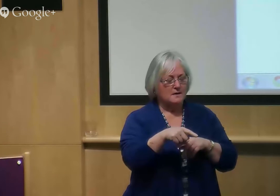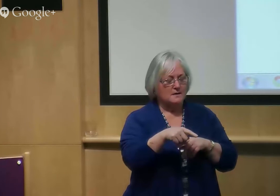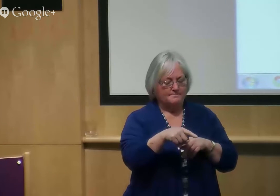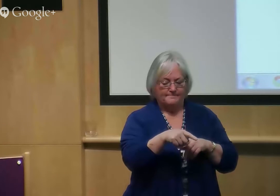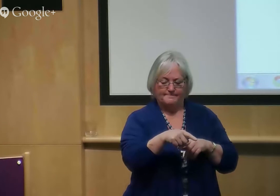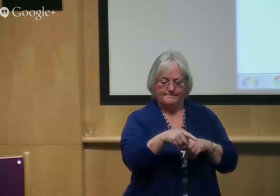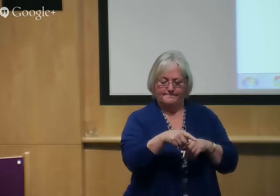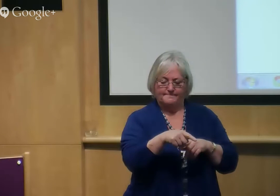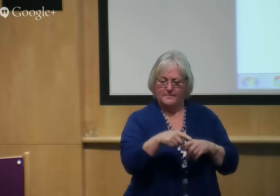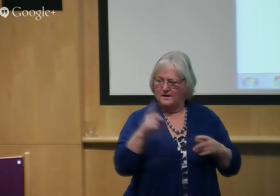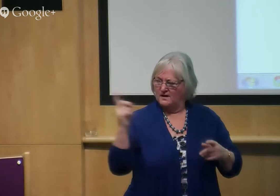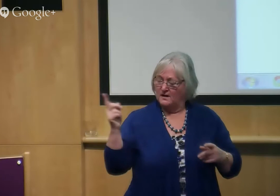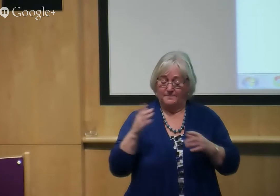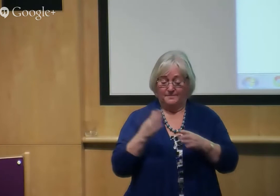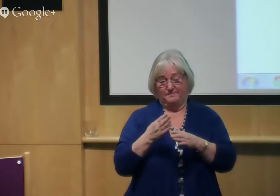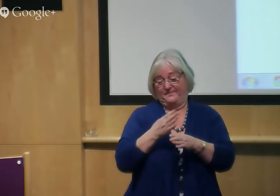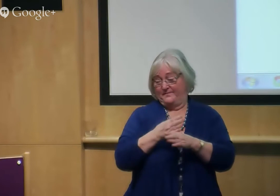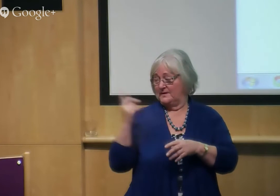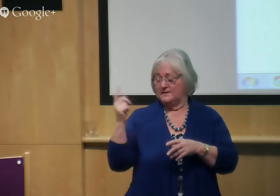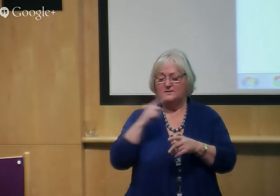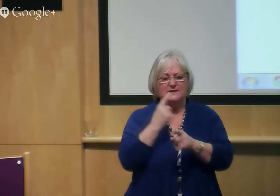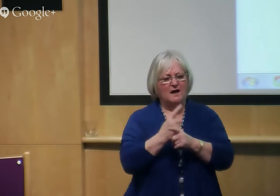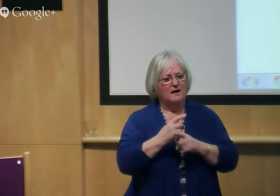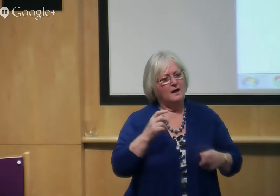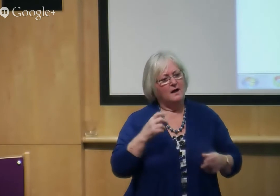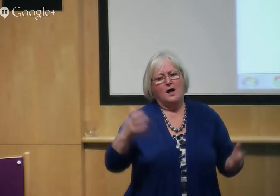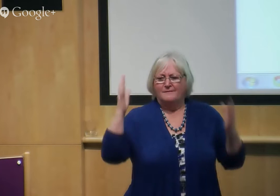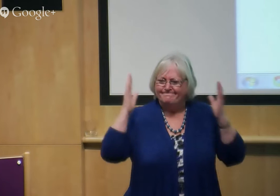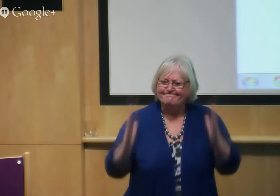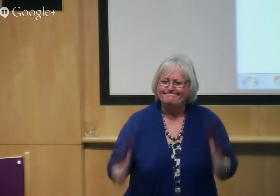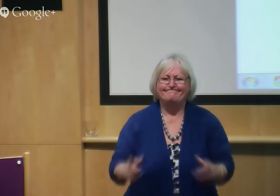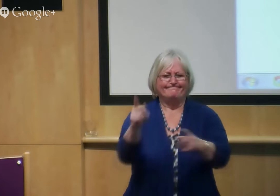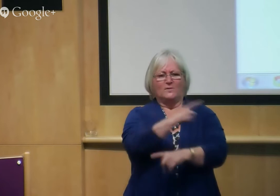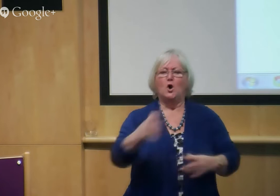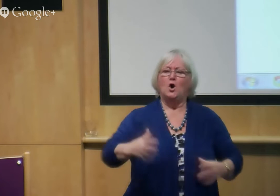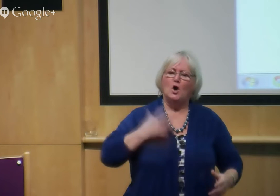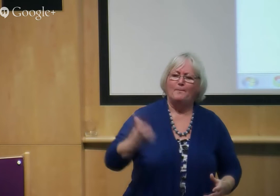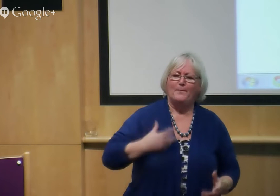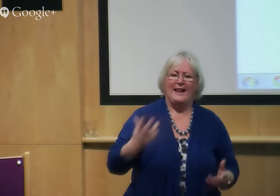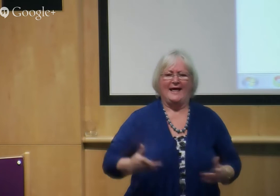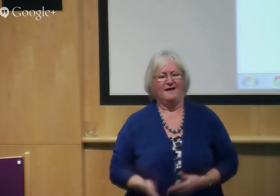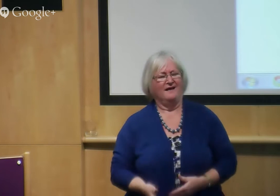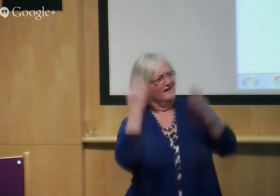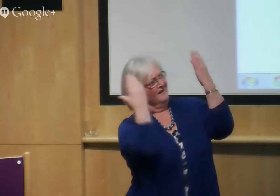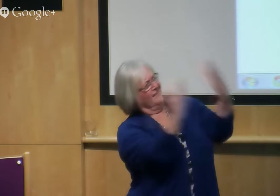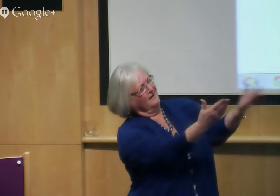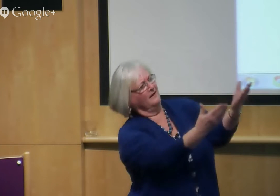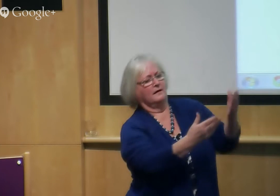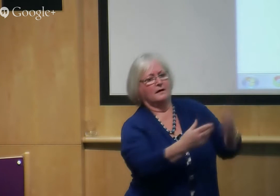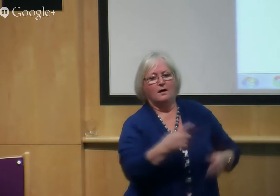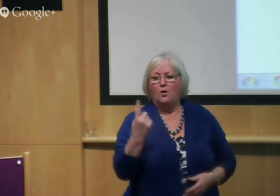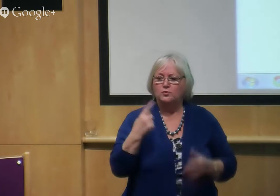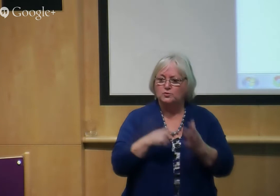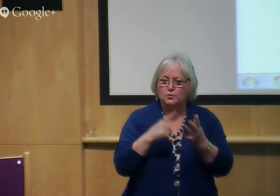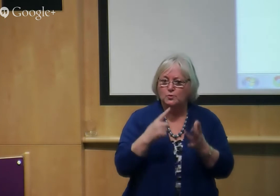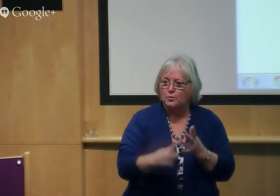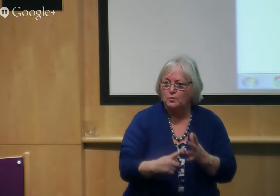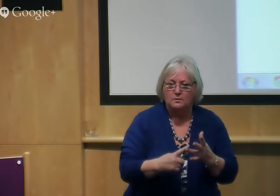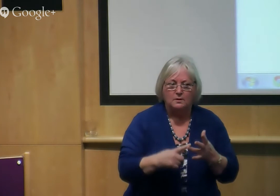Just to pick up on the issue of interpreting services, and I know we've been asked to come forward with